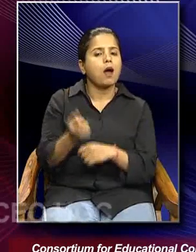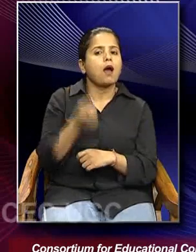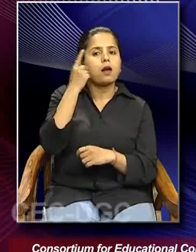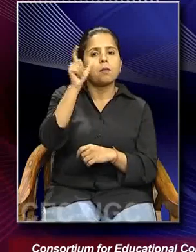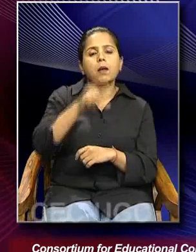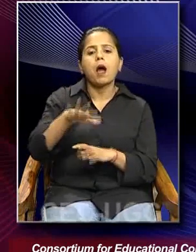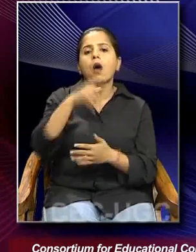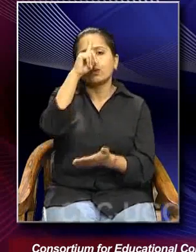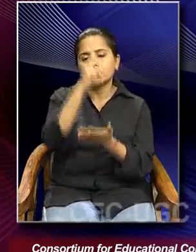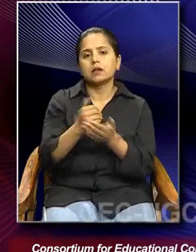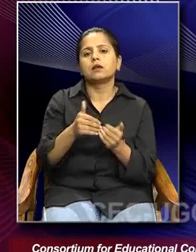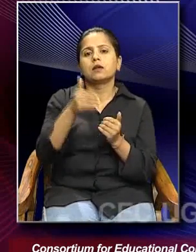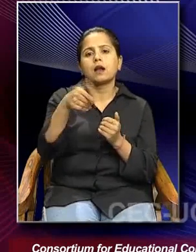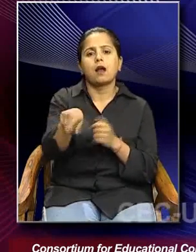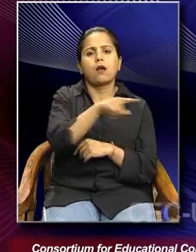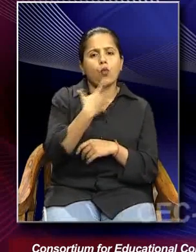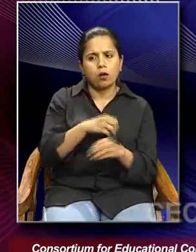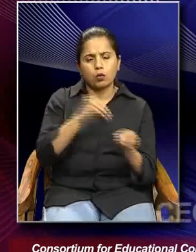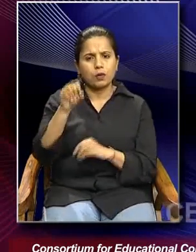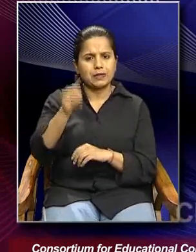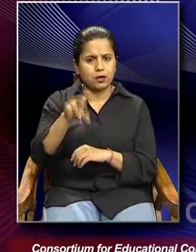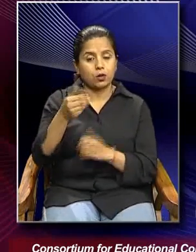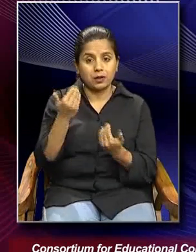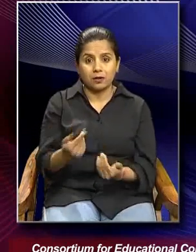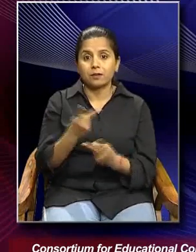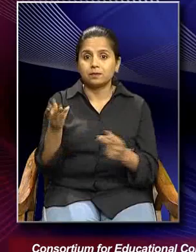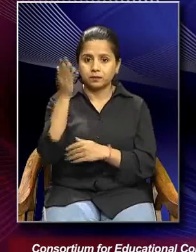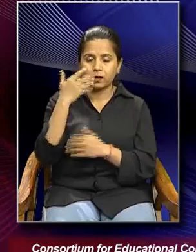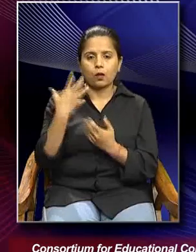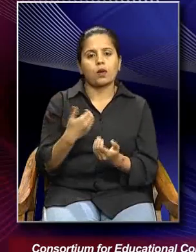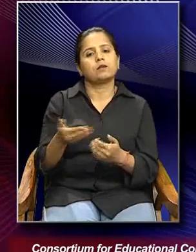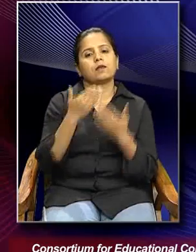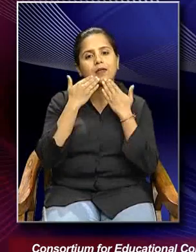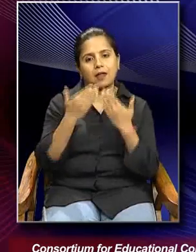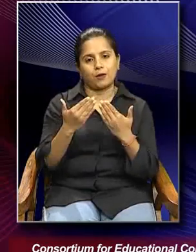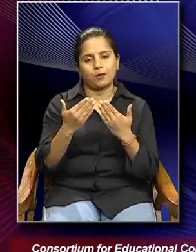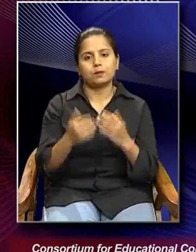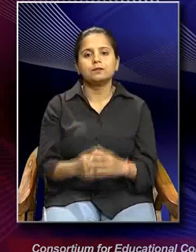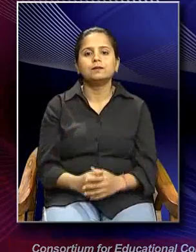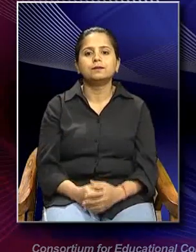people make rational decision to move or not. So with this, I would like to thank you.